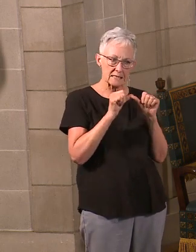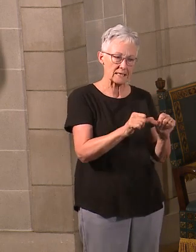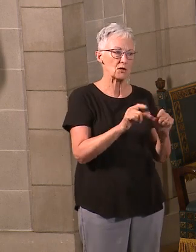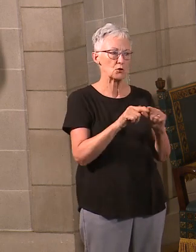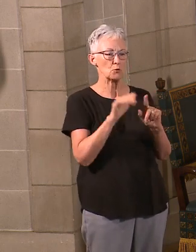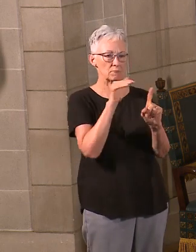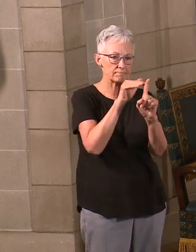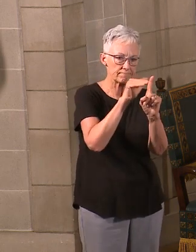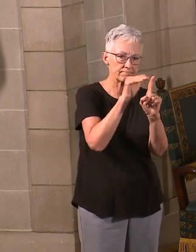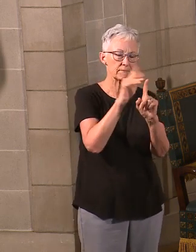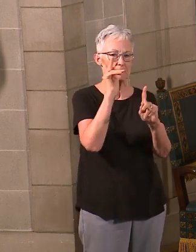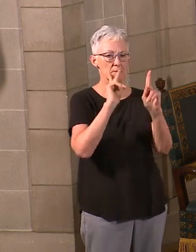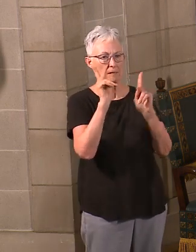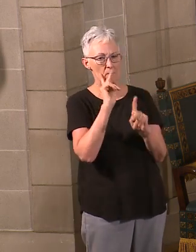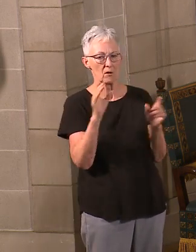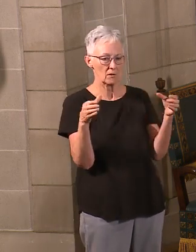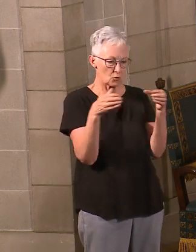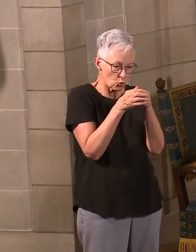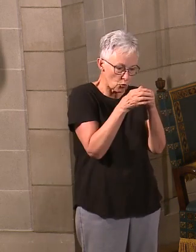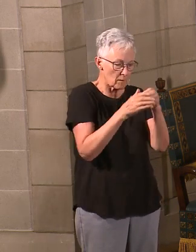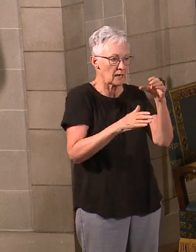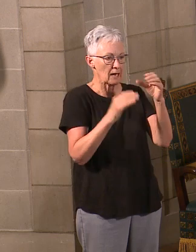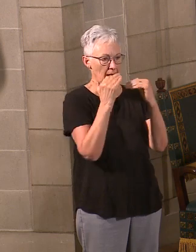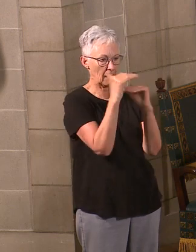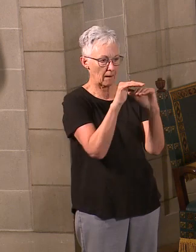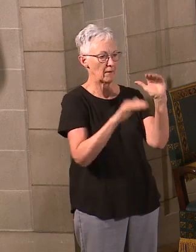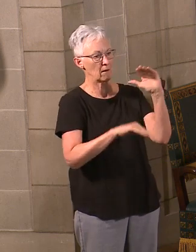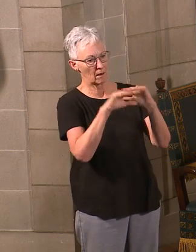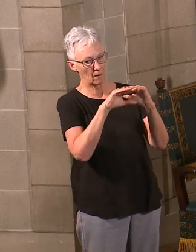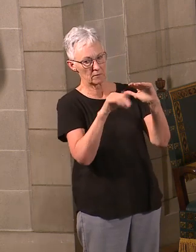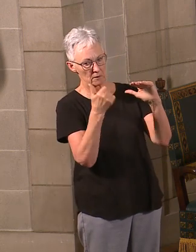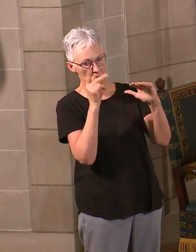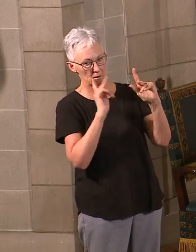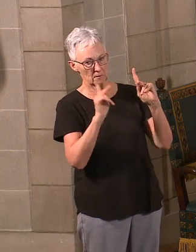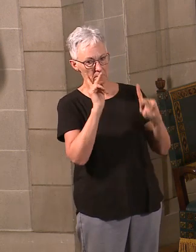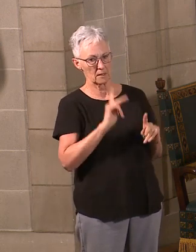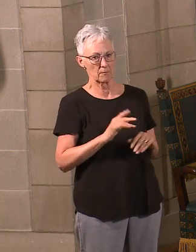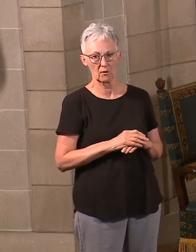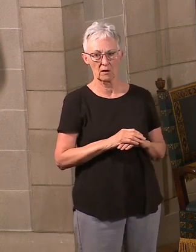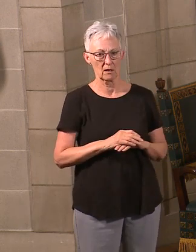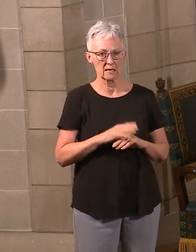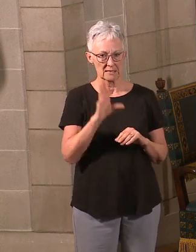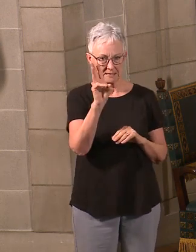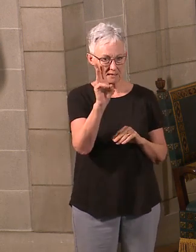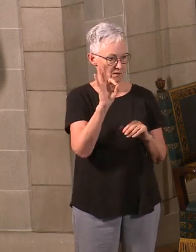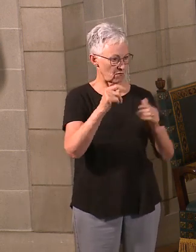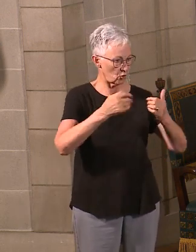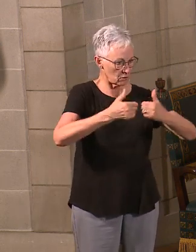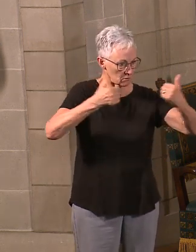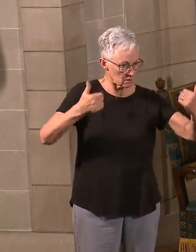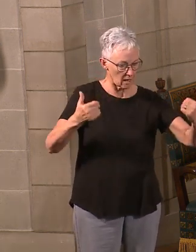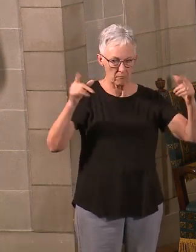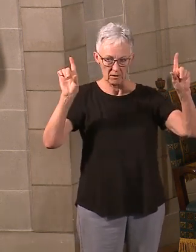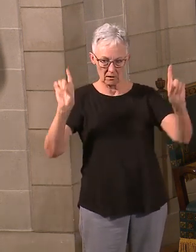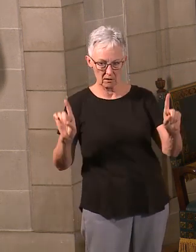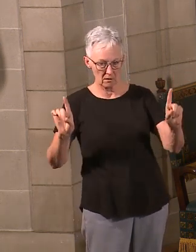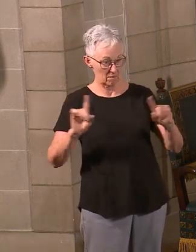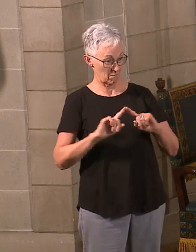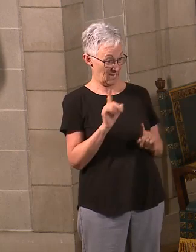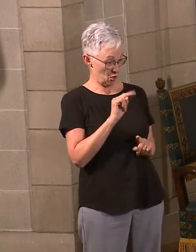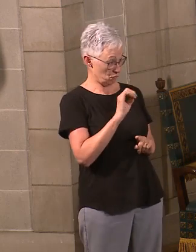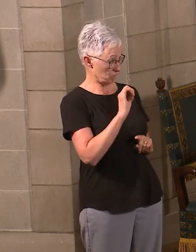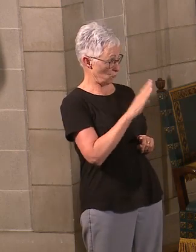rule, keep that in mind, 6-foot distance, all that sort of thing. So we're continuing to drive home that message that we need to continue to work on this. But if you look at how